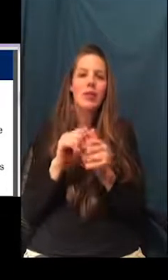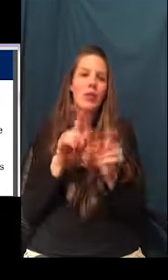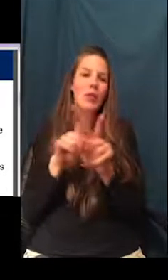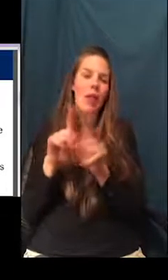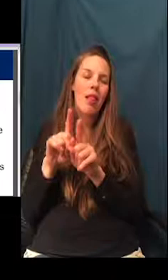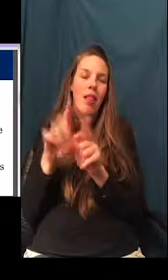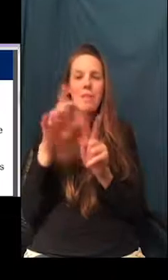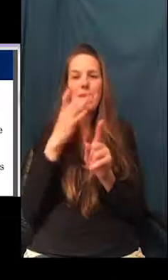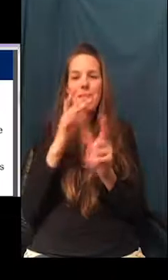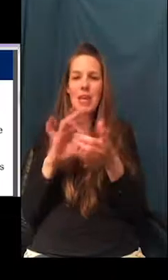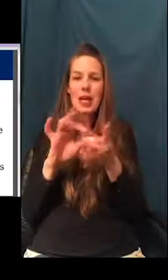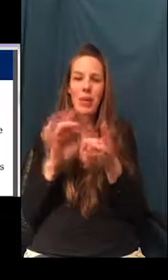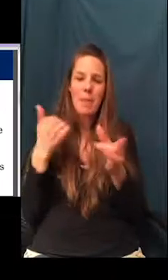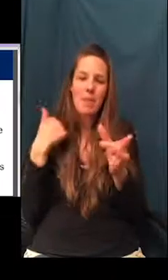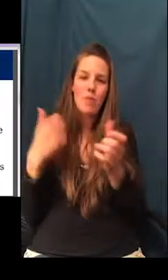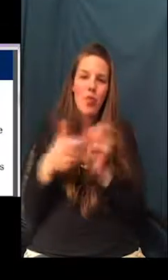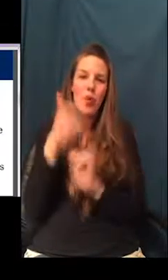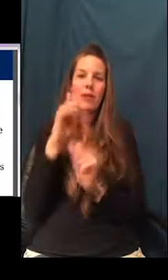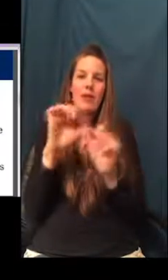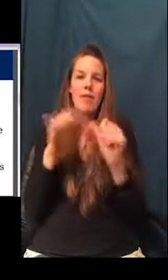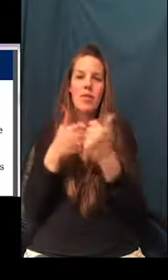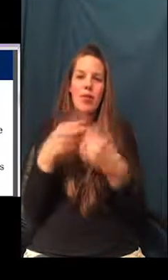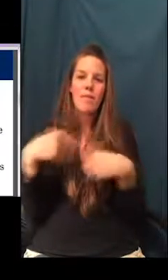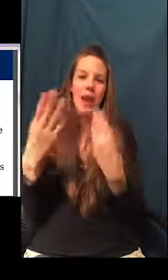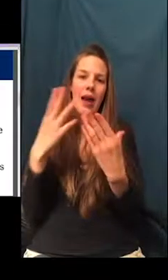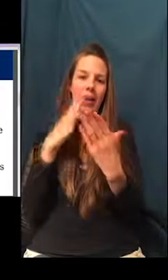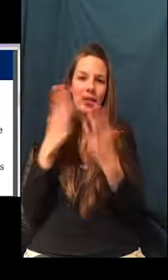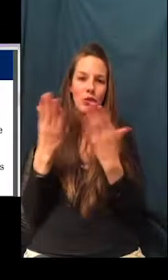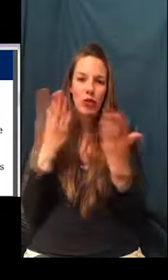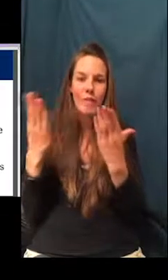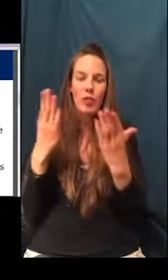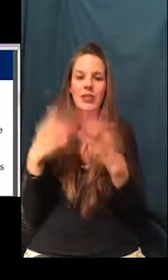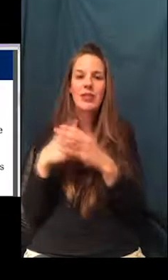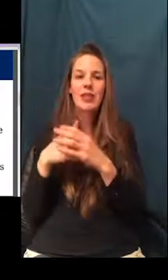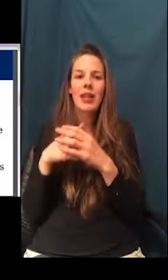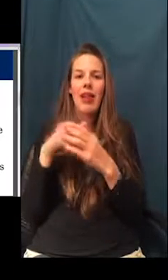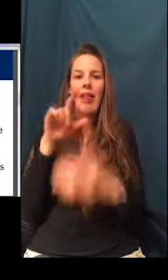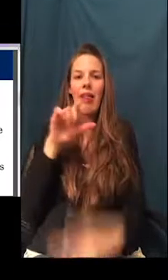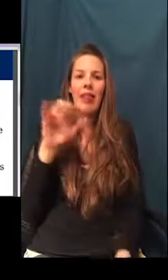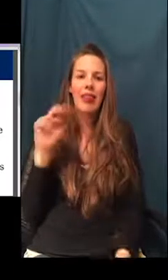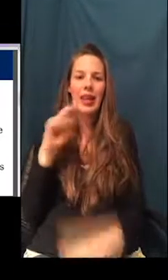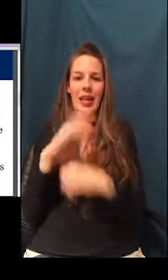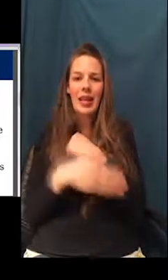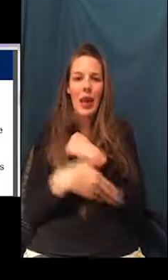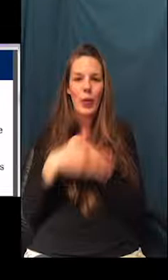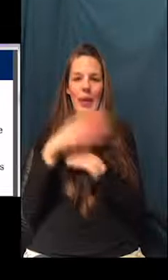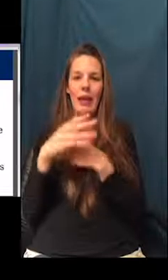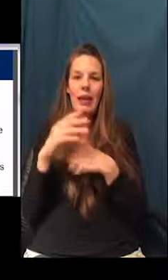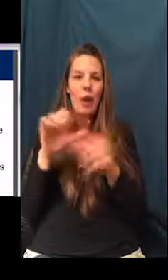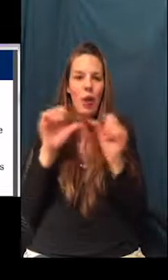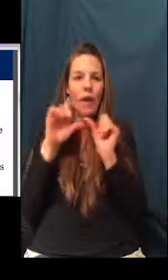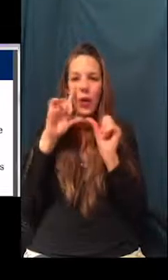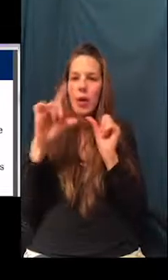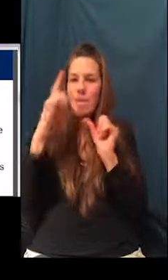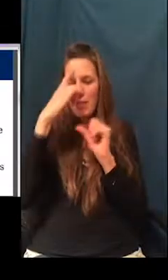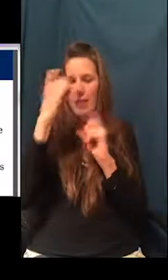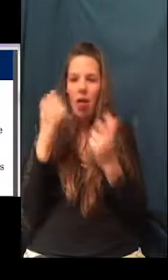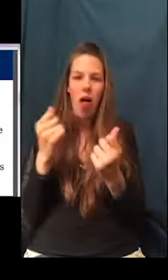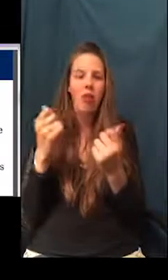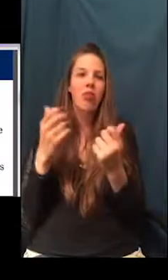has been mentioned, that most of the agencies are all providing services in the Linn County area for mental health, whether it